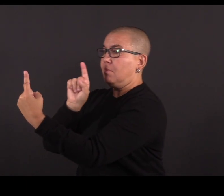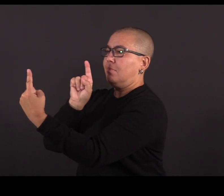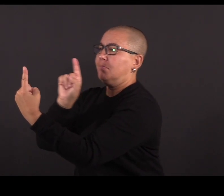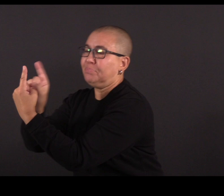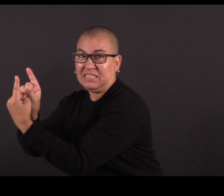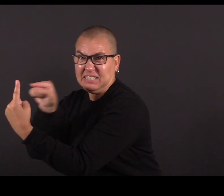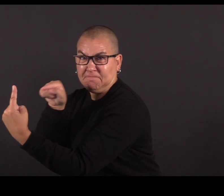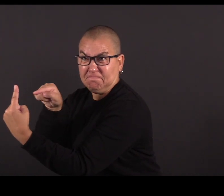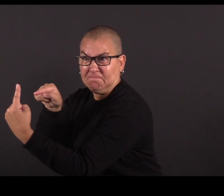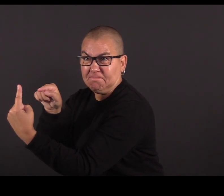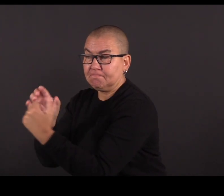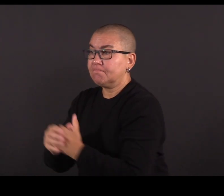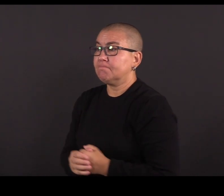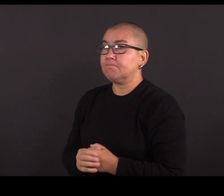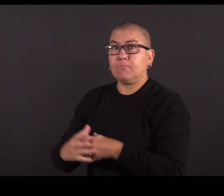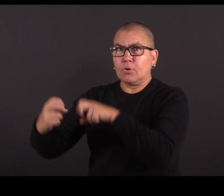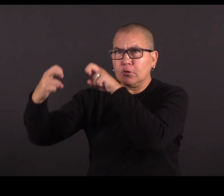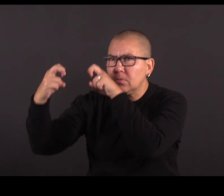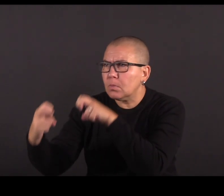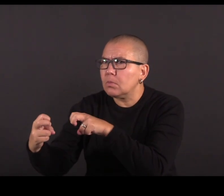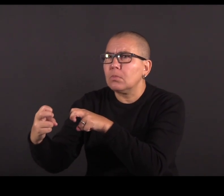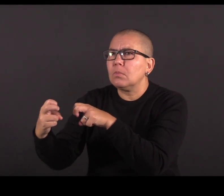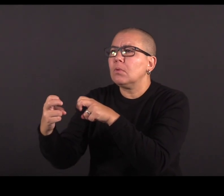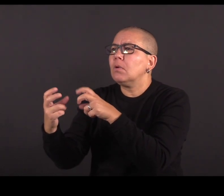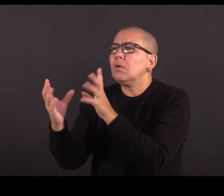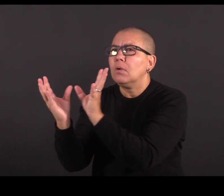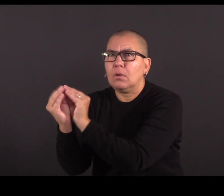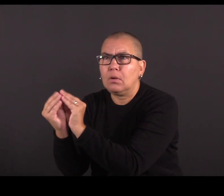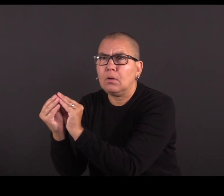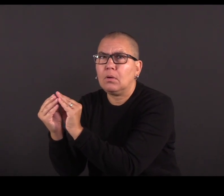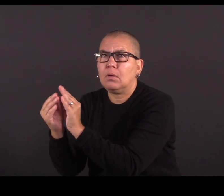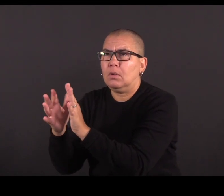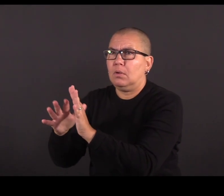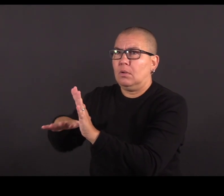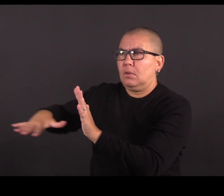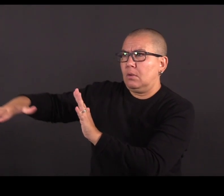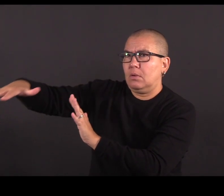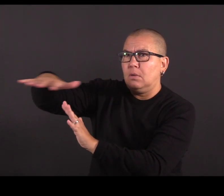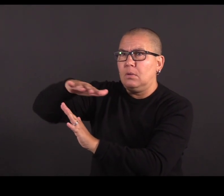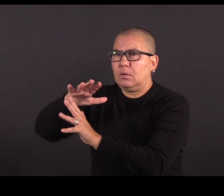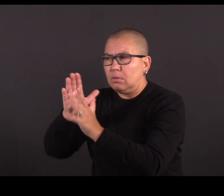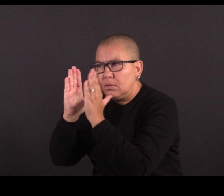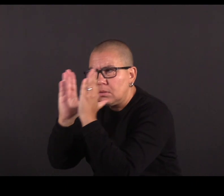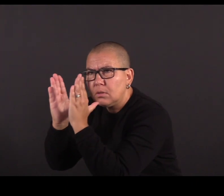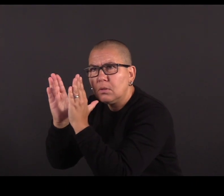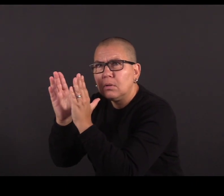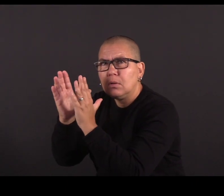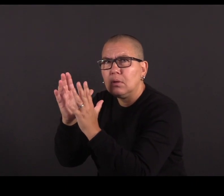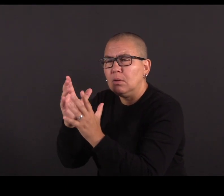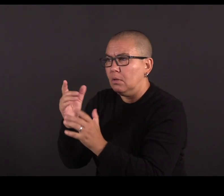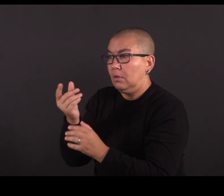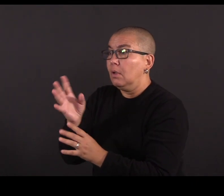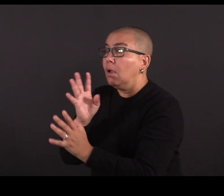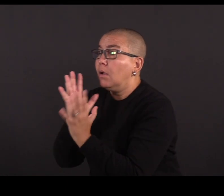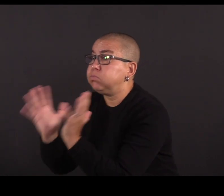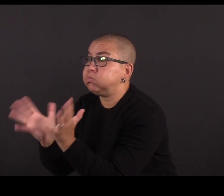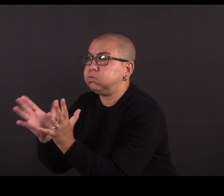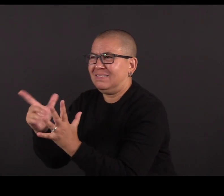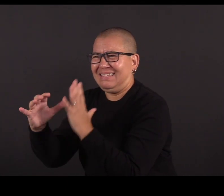Particularly if the meeting takes place in a public location, special attention is given to confidentiality and privacy.